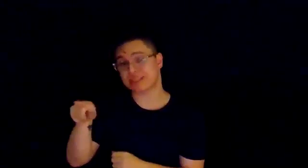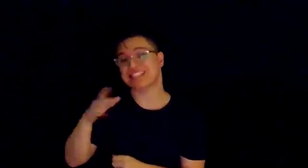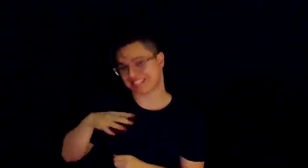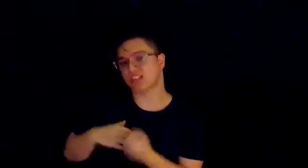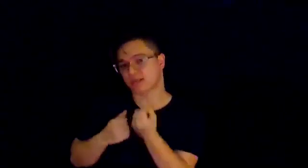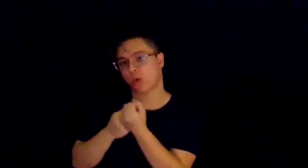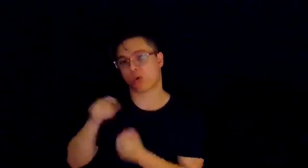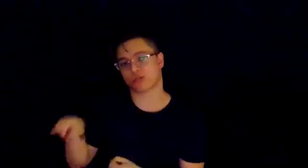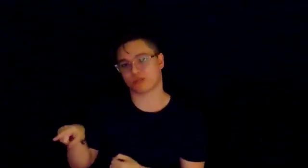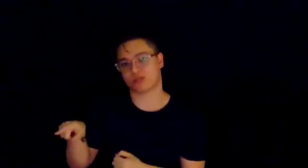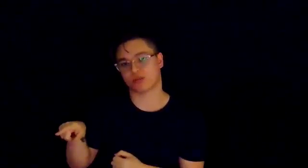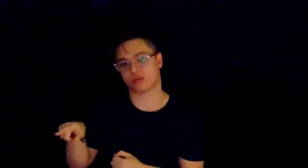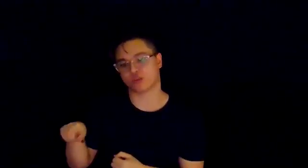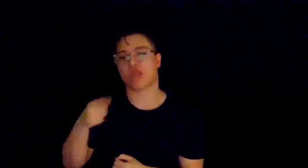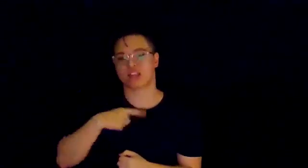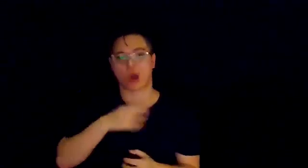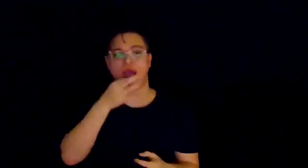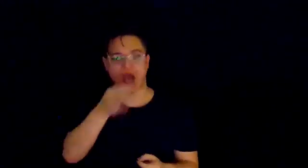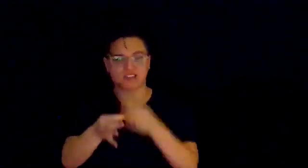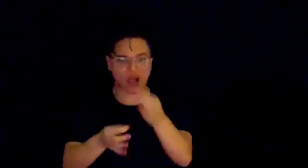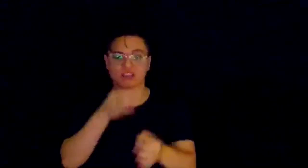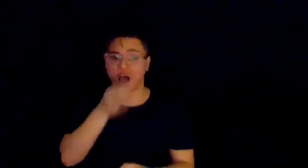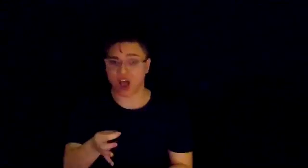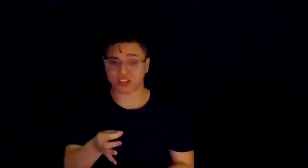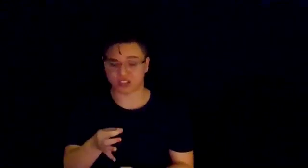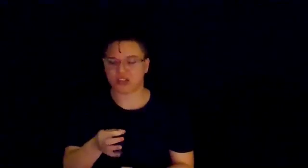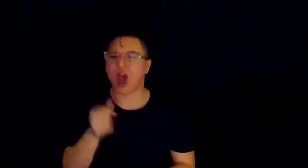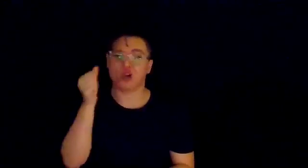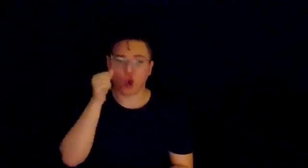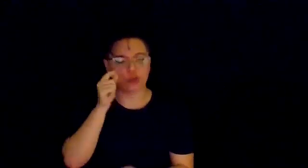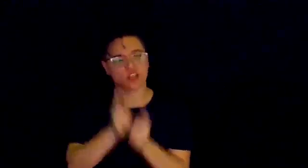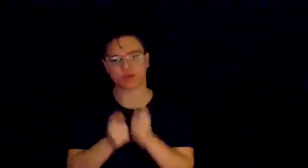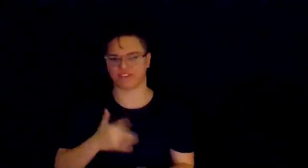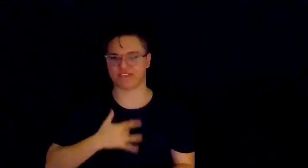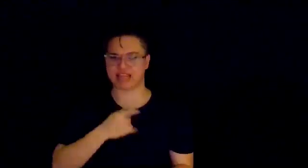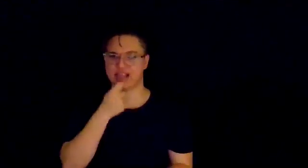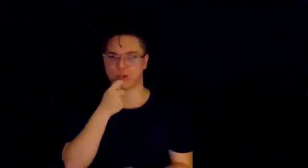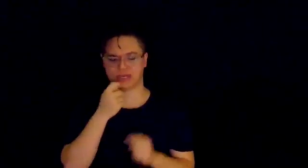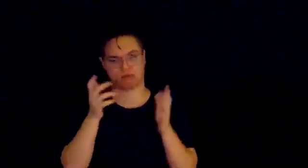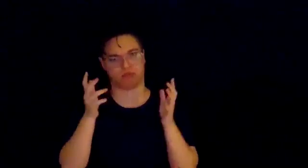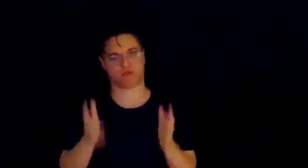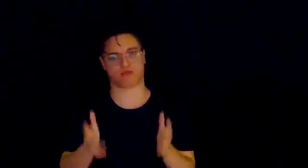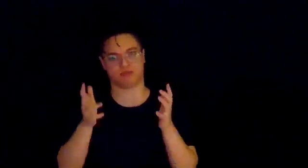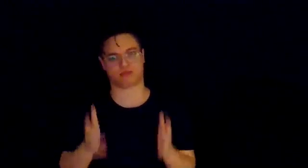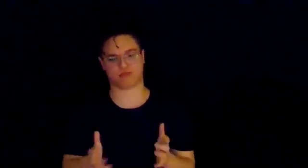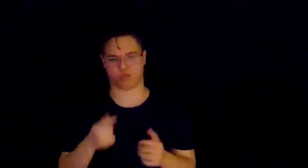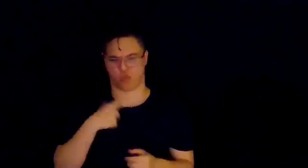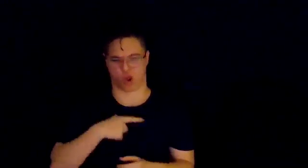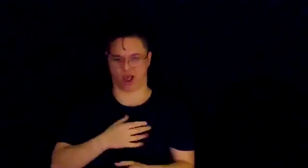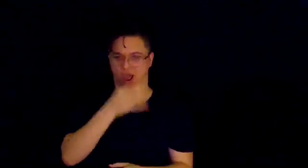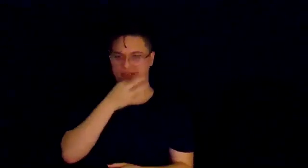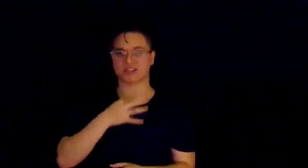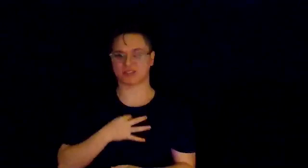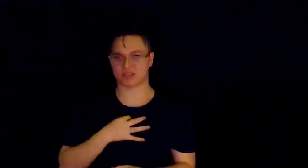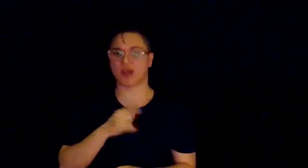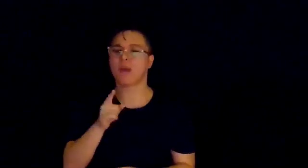other people with different disabilities, they may need support to do that. So we'll be asking a lot of questions, and some of them might seem really left of field